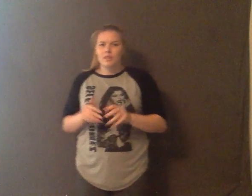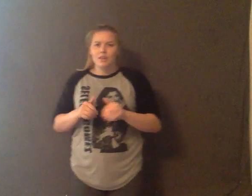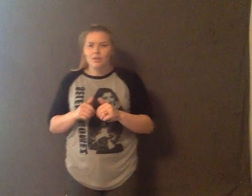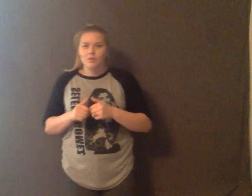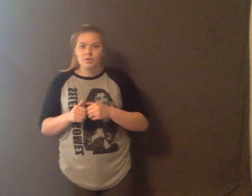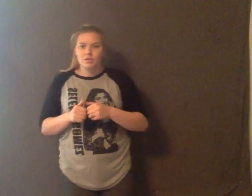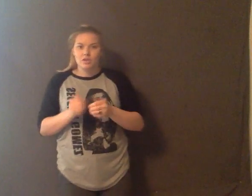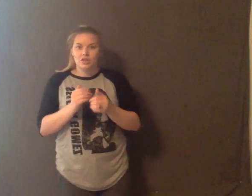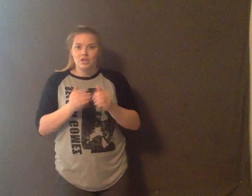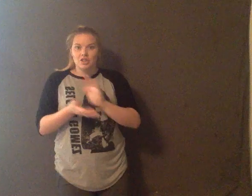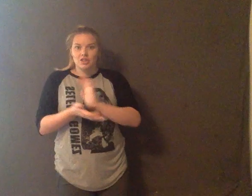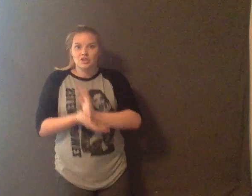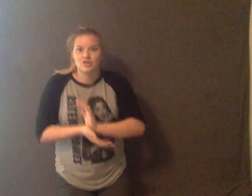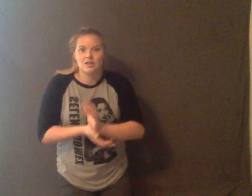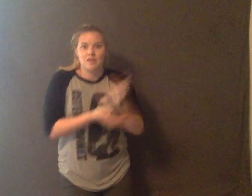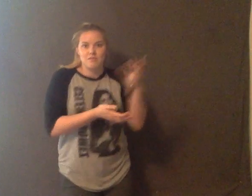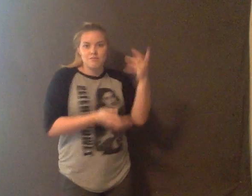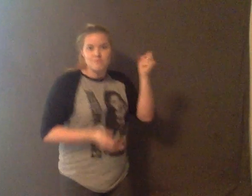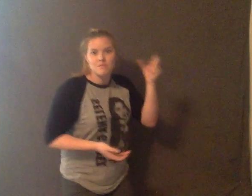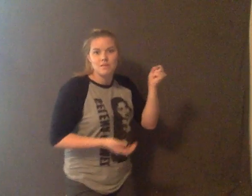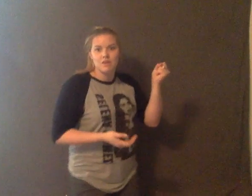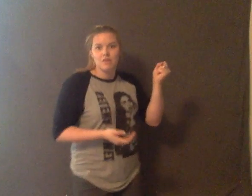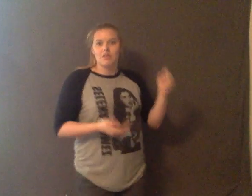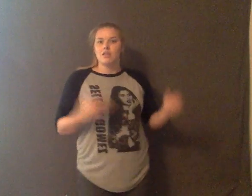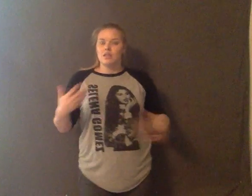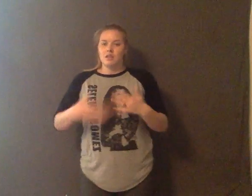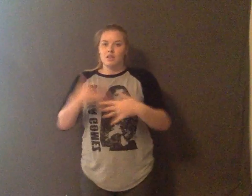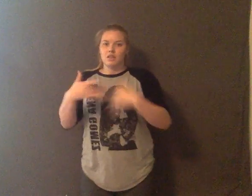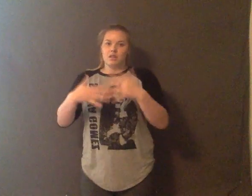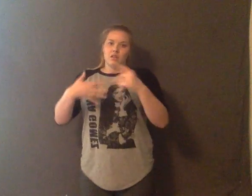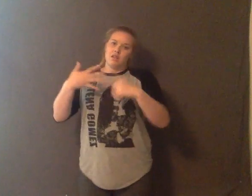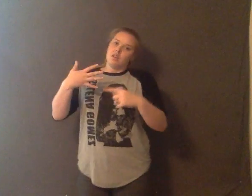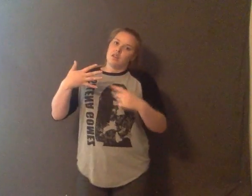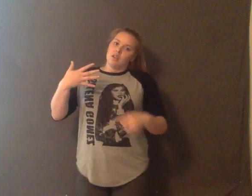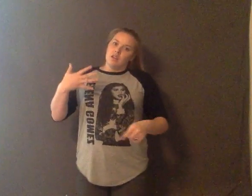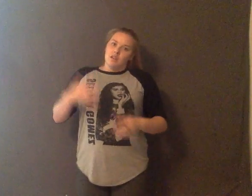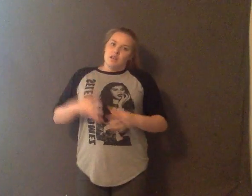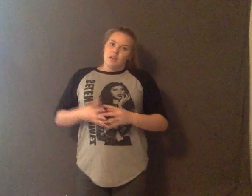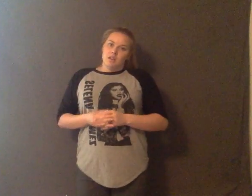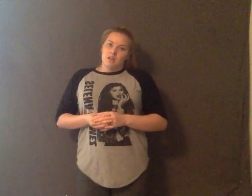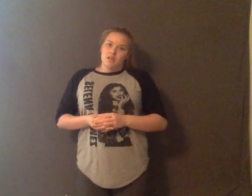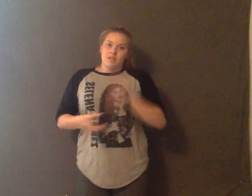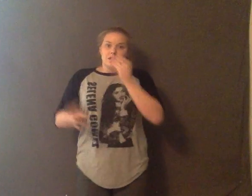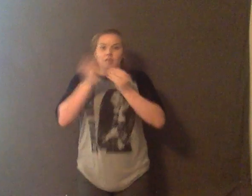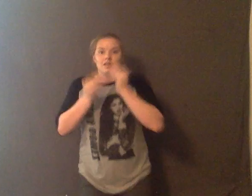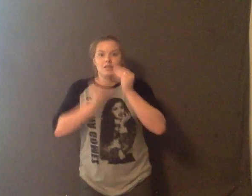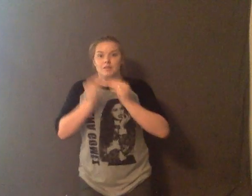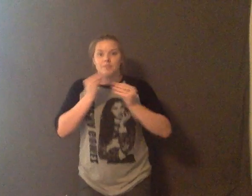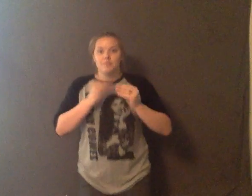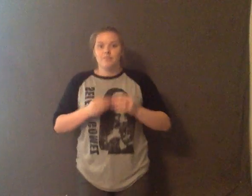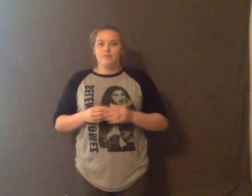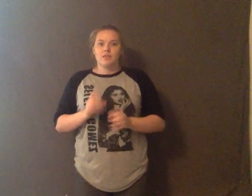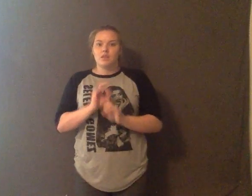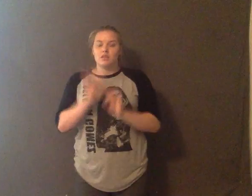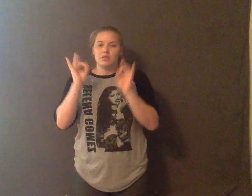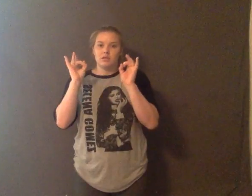more milk in a coffee? Things like that to just drive consumption of these just unbelievably unhealthful